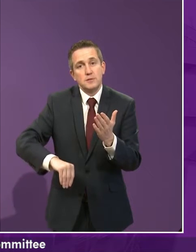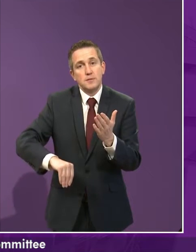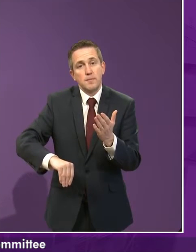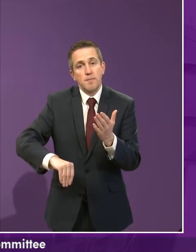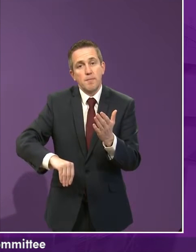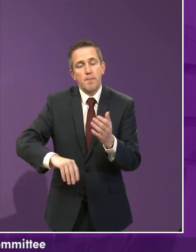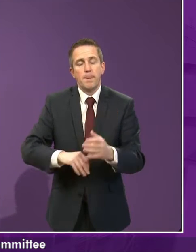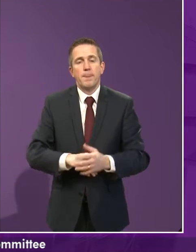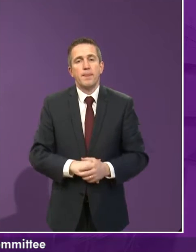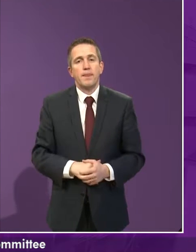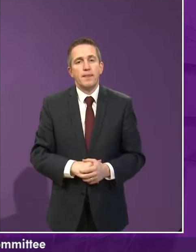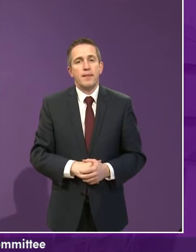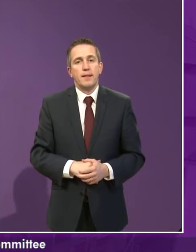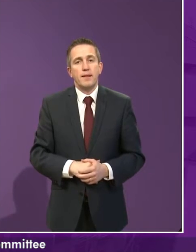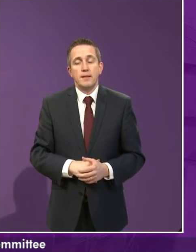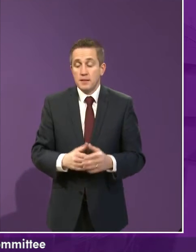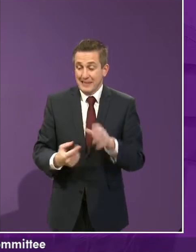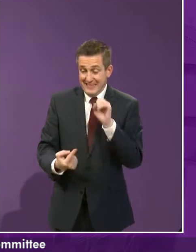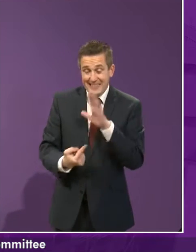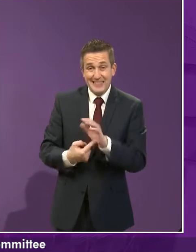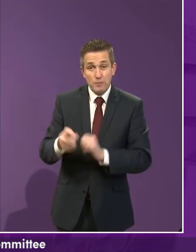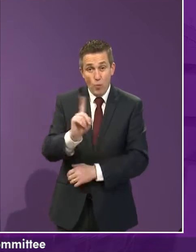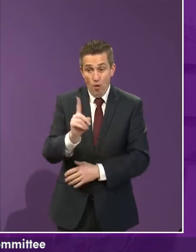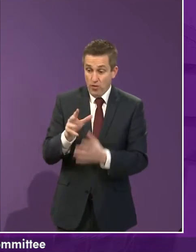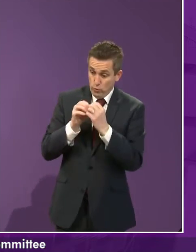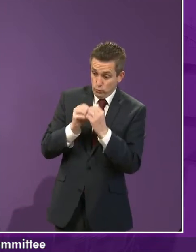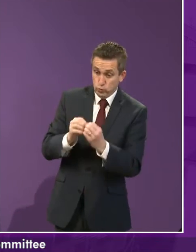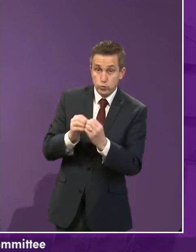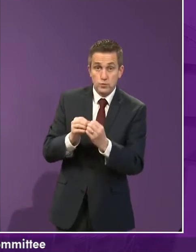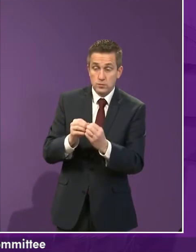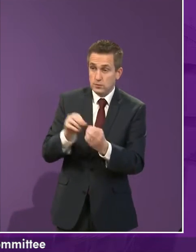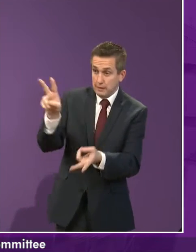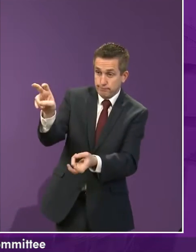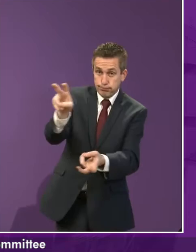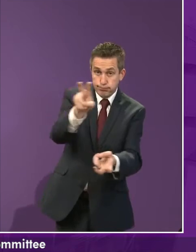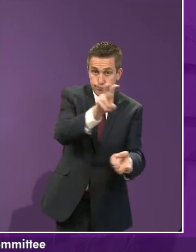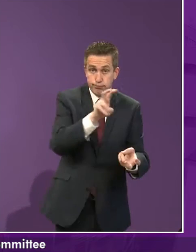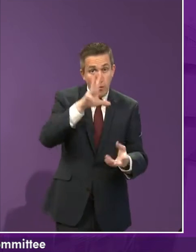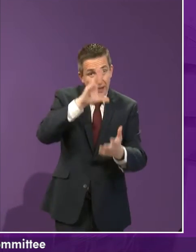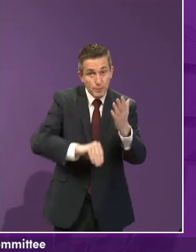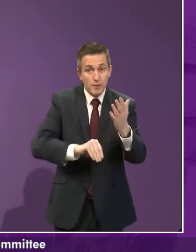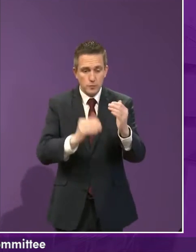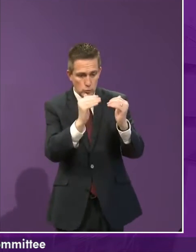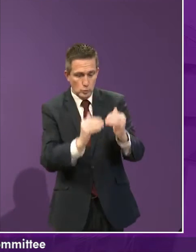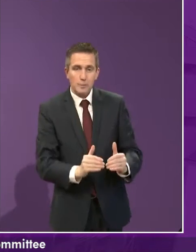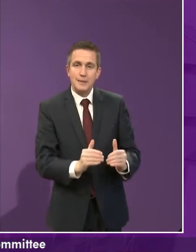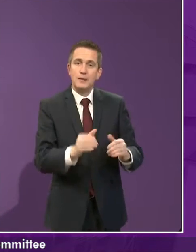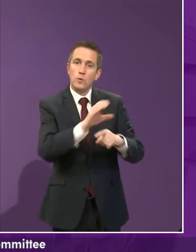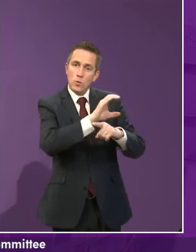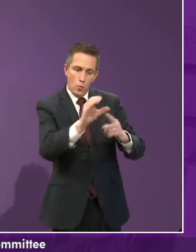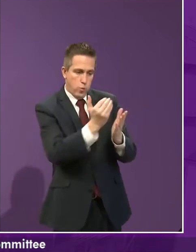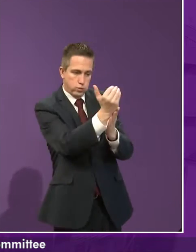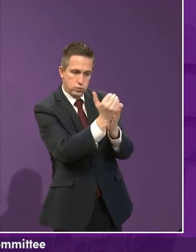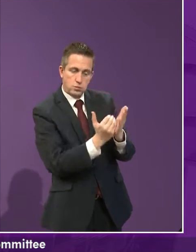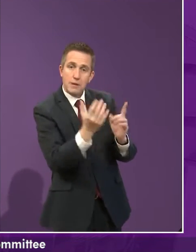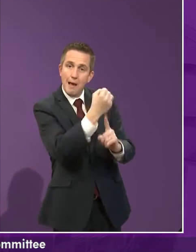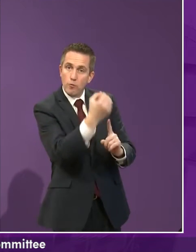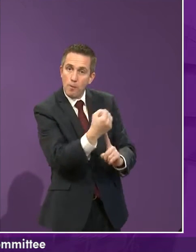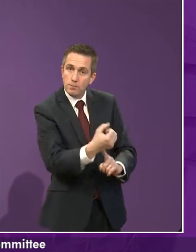ensure that they can have the experience so that the necessary outcomes for that course are achieved. And there